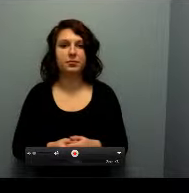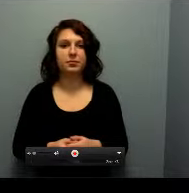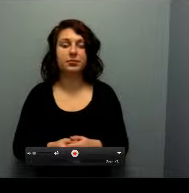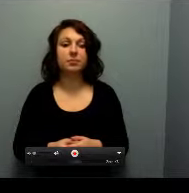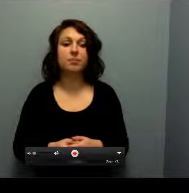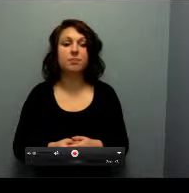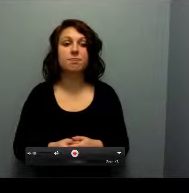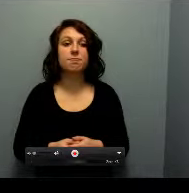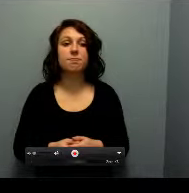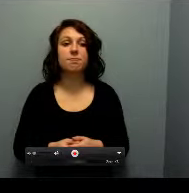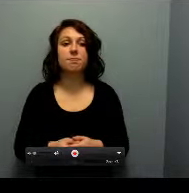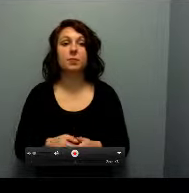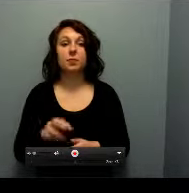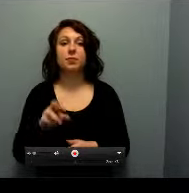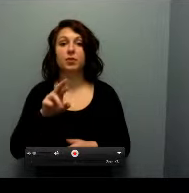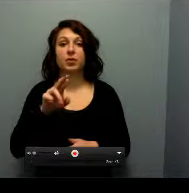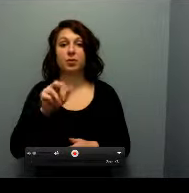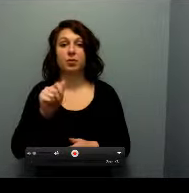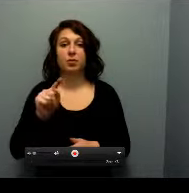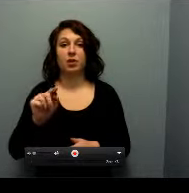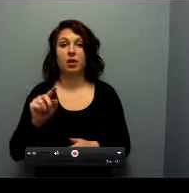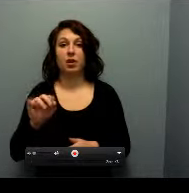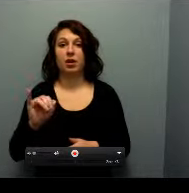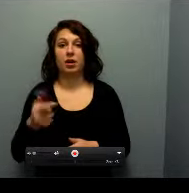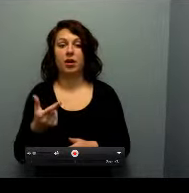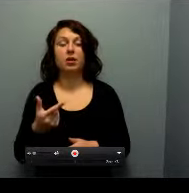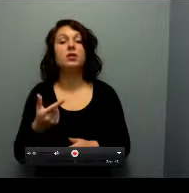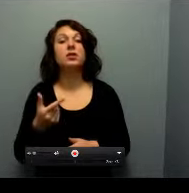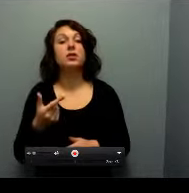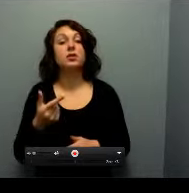Okay, and then we get to the rating.